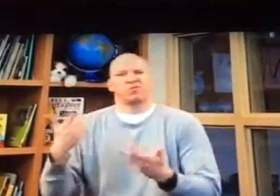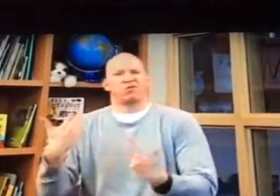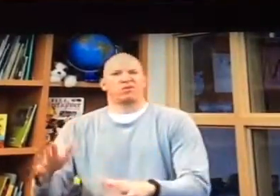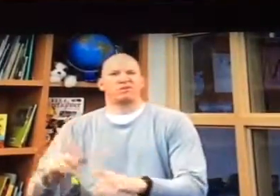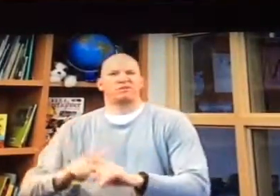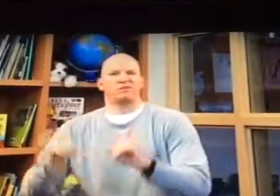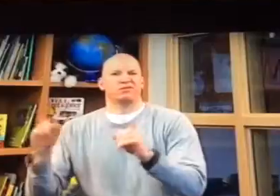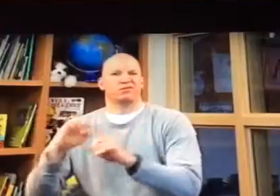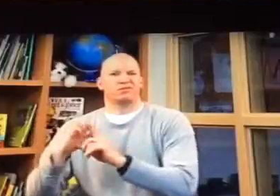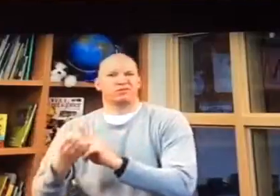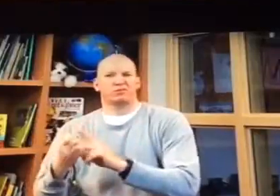So